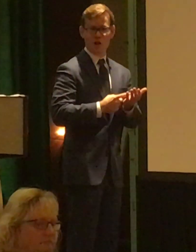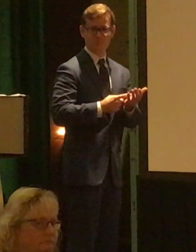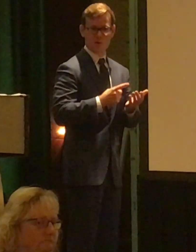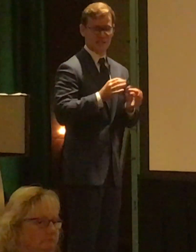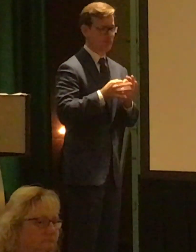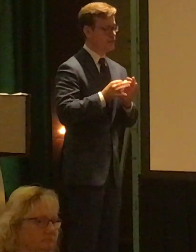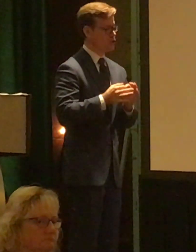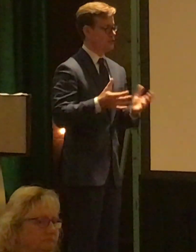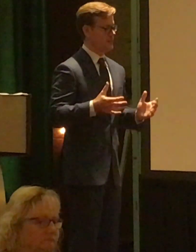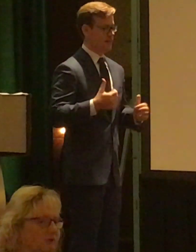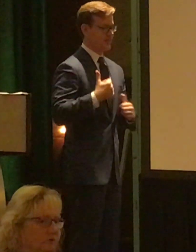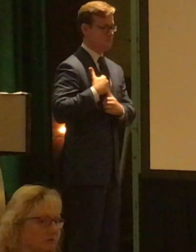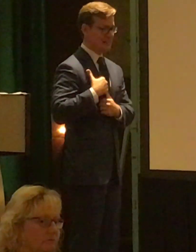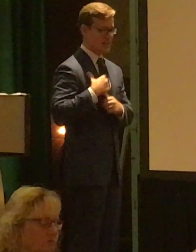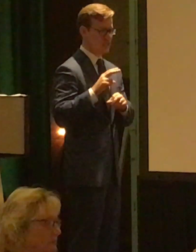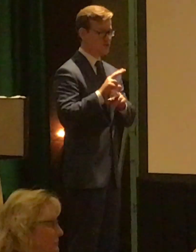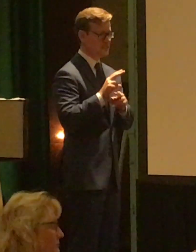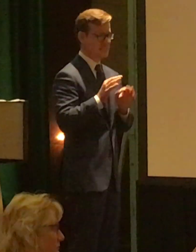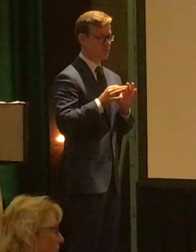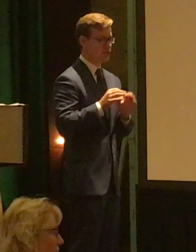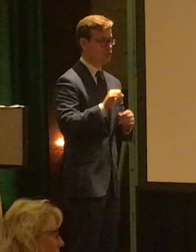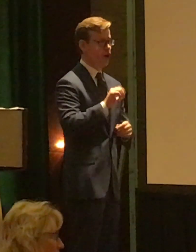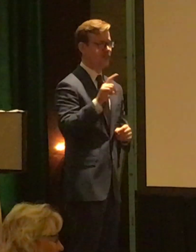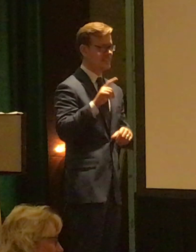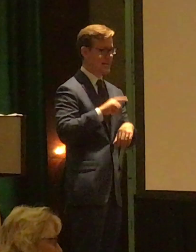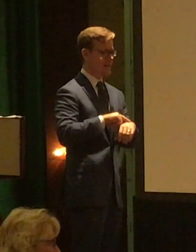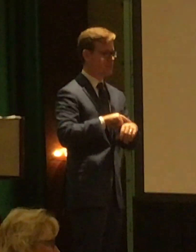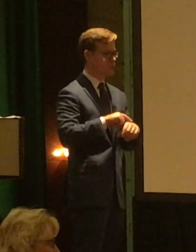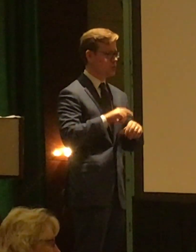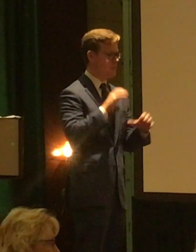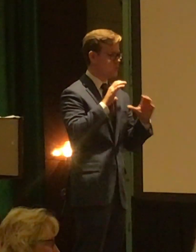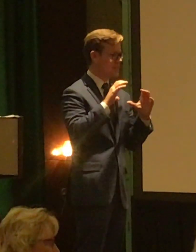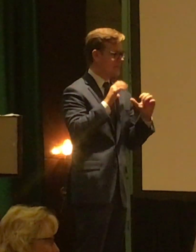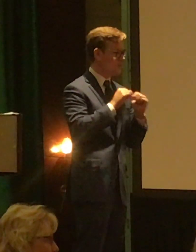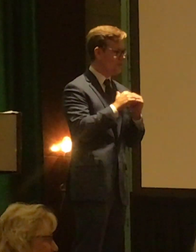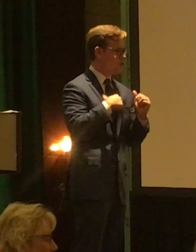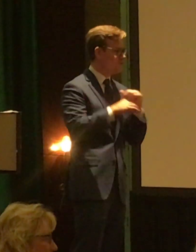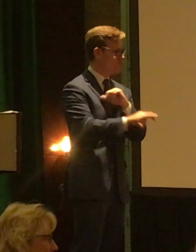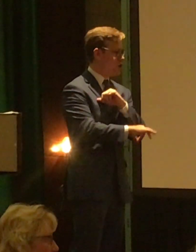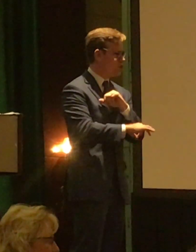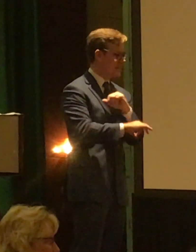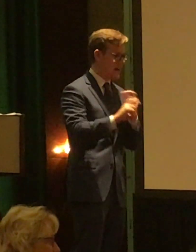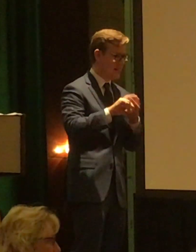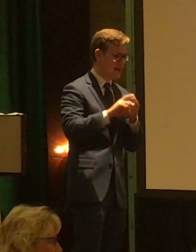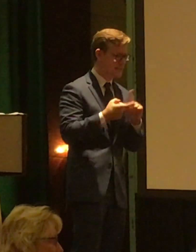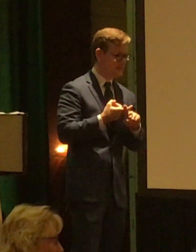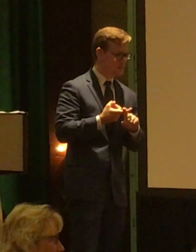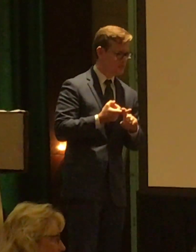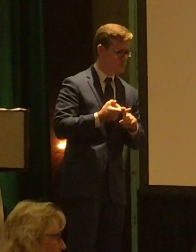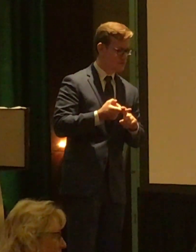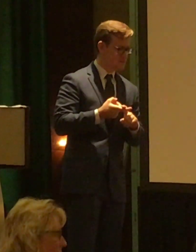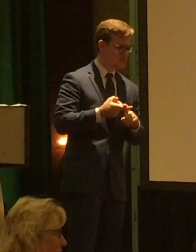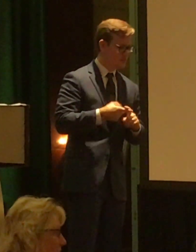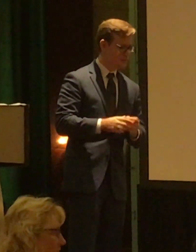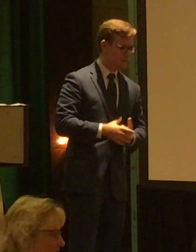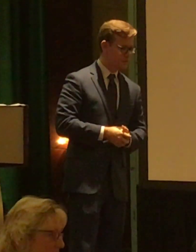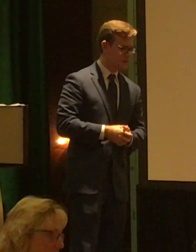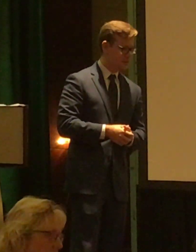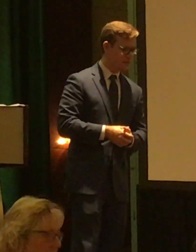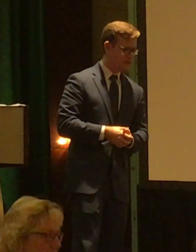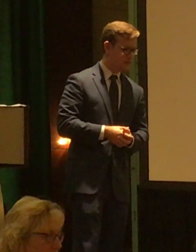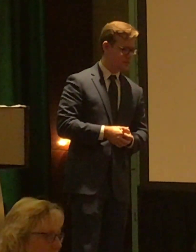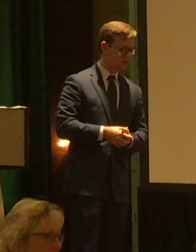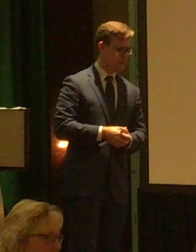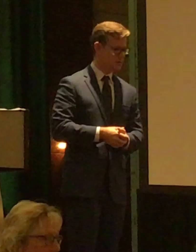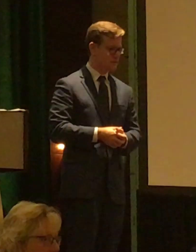But they really wanted to talk about interpreters, and that interpreters would need to be accompanying us all